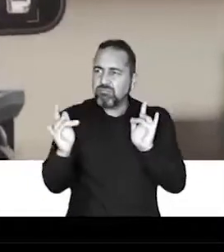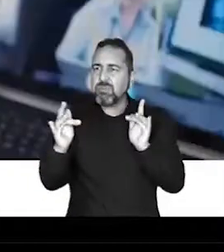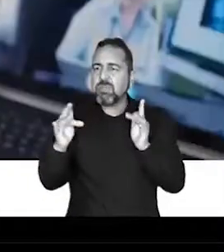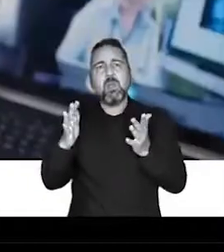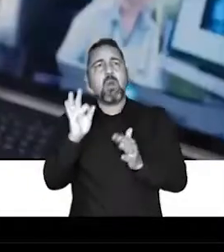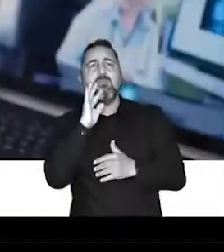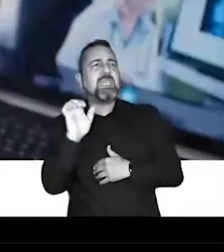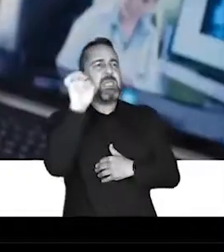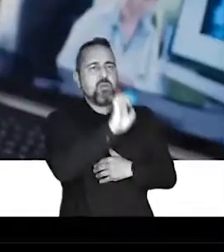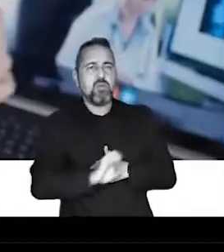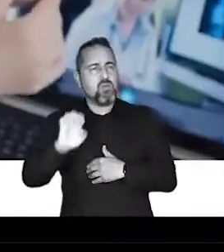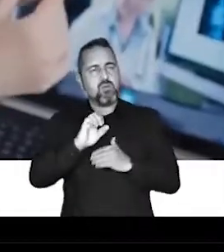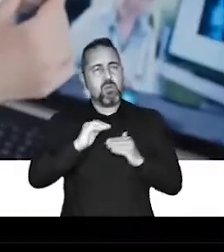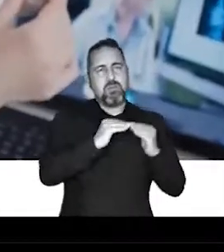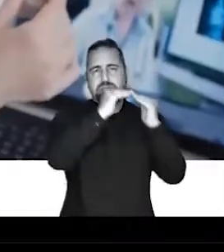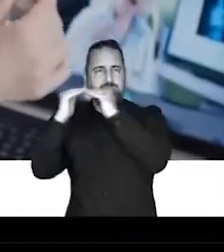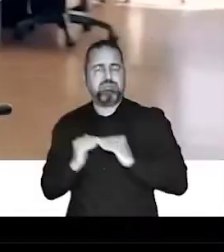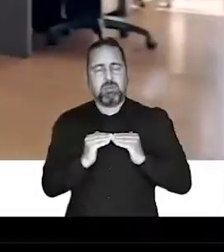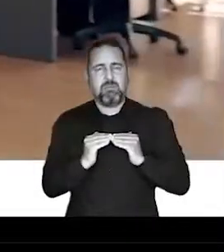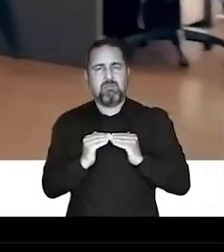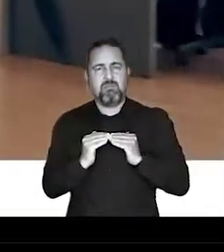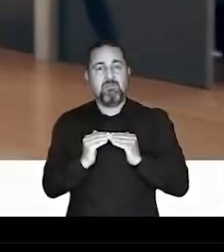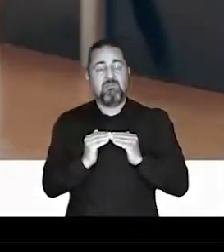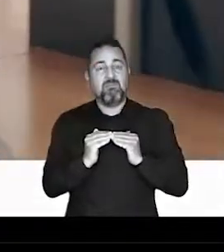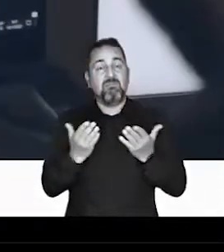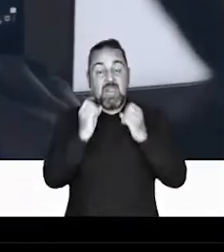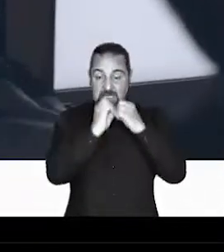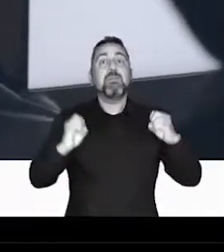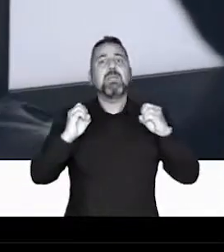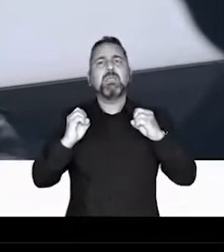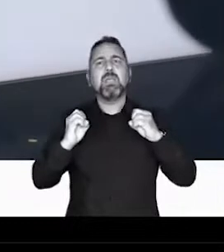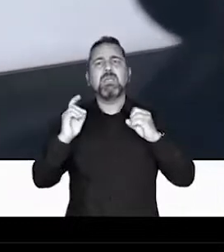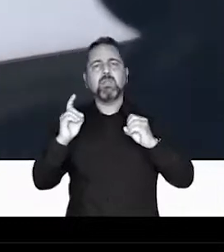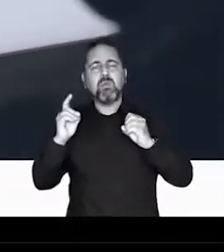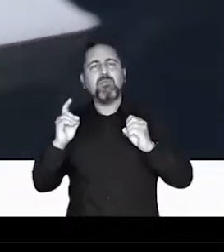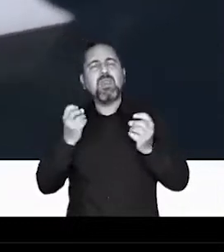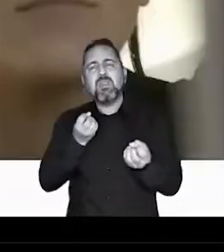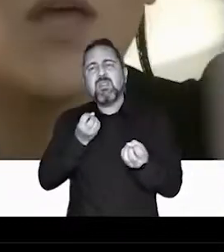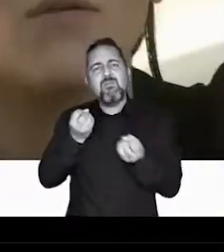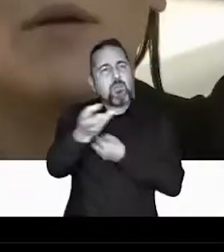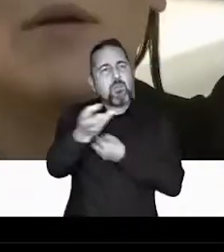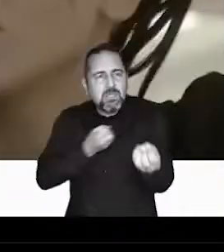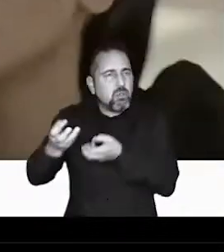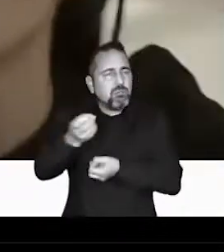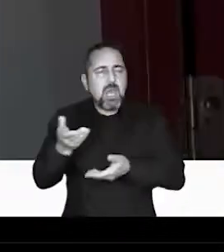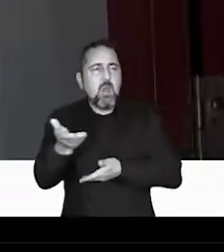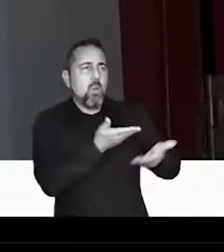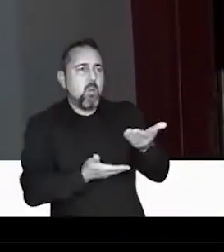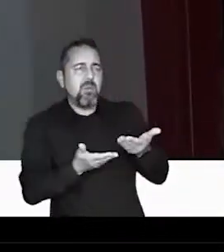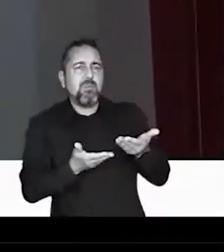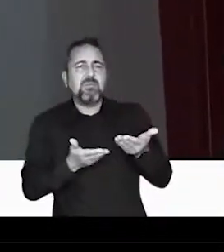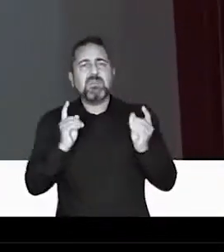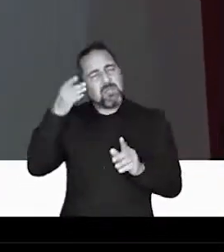telecare at European level. It also seeks to create a cooperative space for exchanging and validating information and